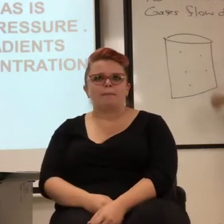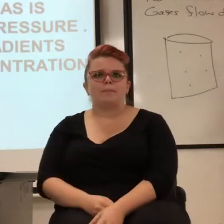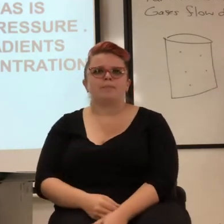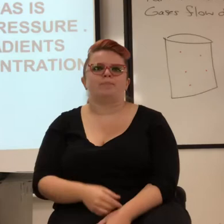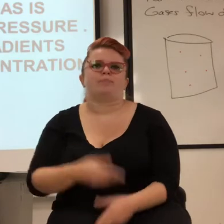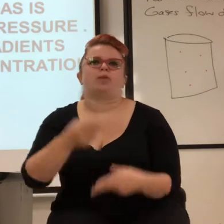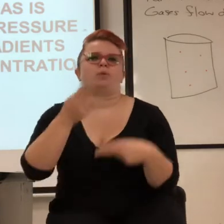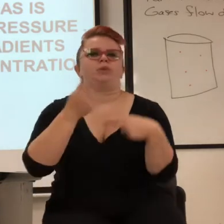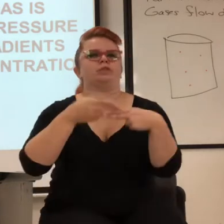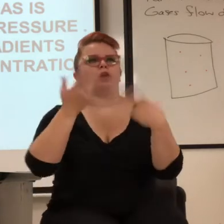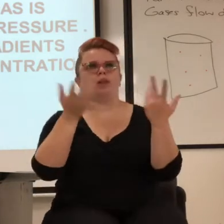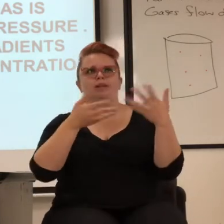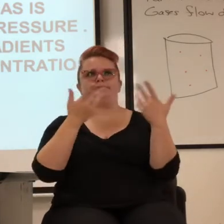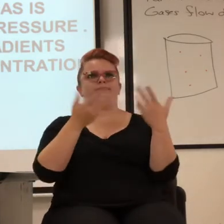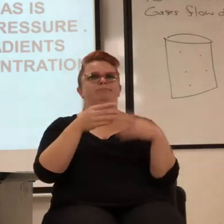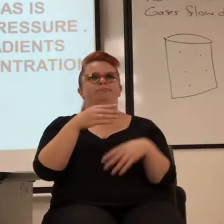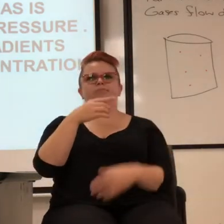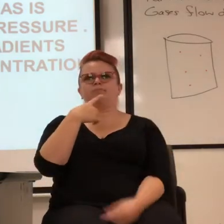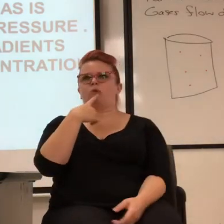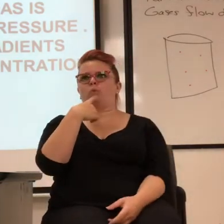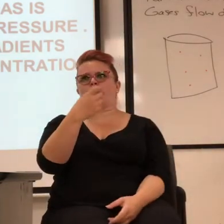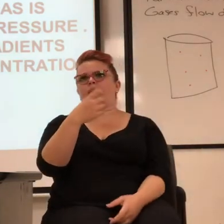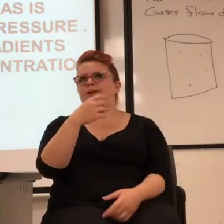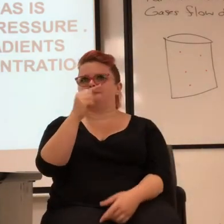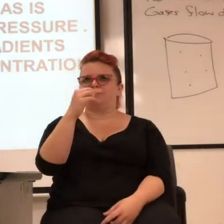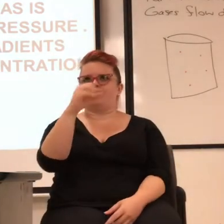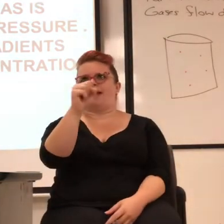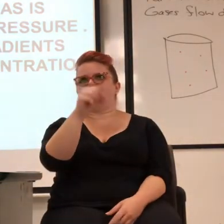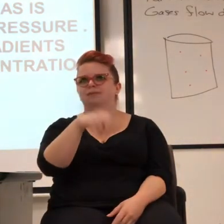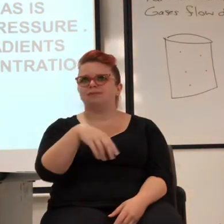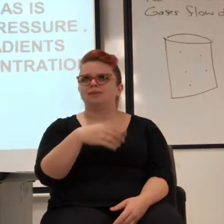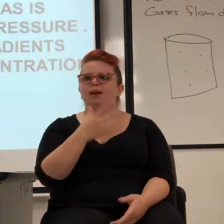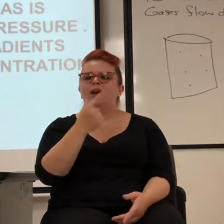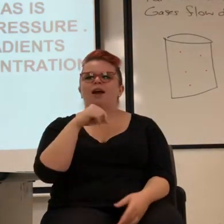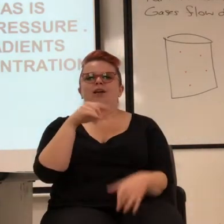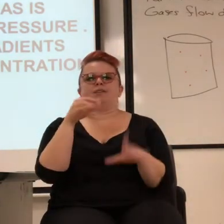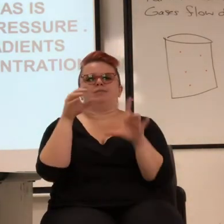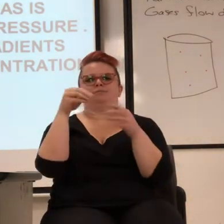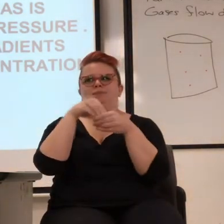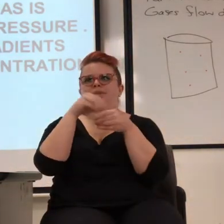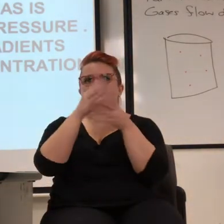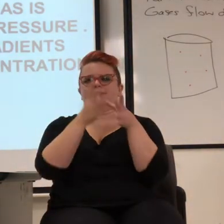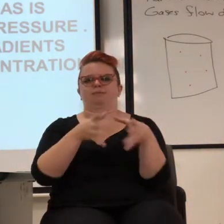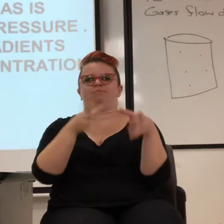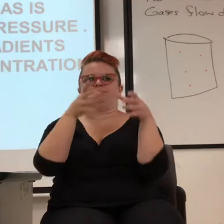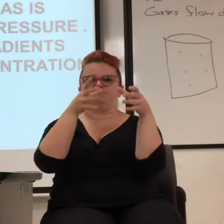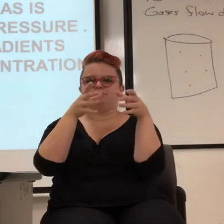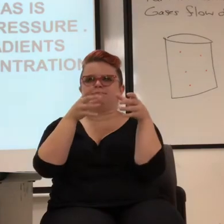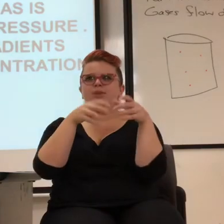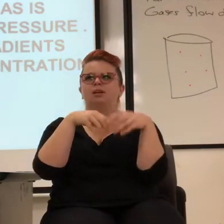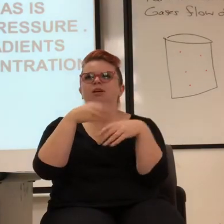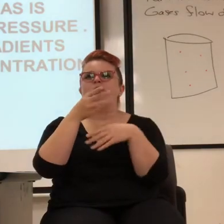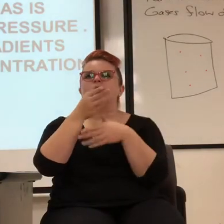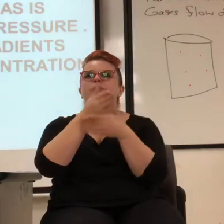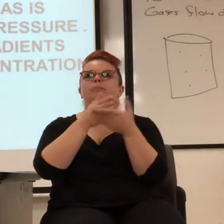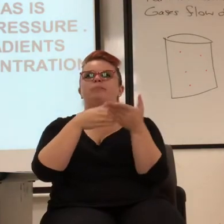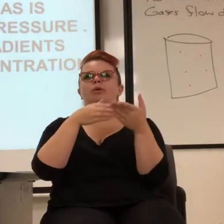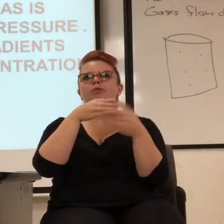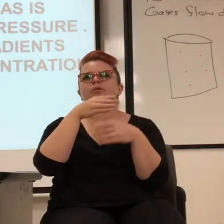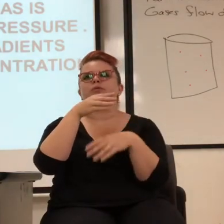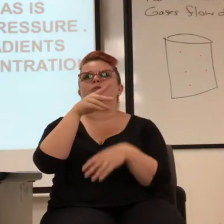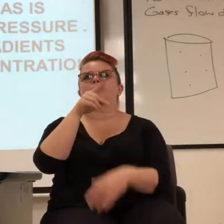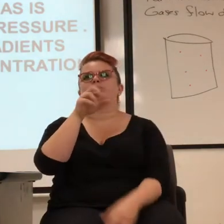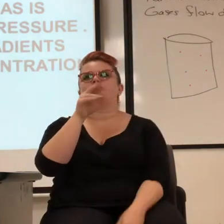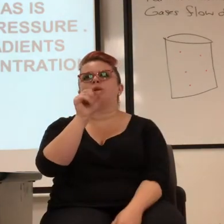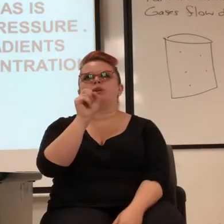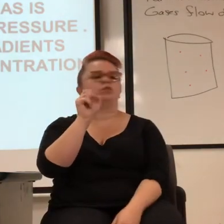call that my red gas. And it's bouncing around there. Call it partial pressure P, red dot.